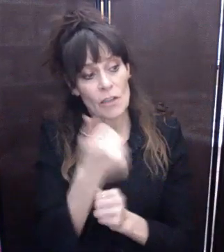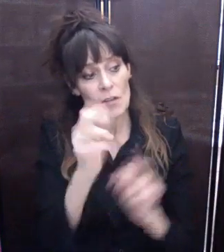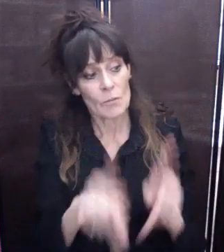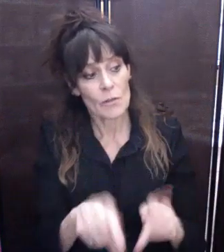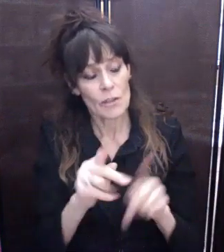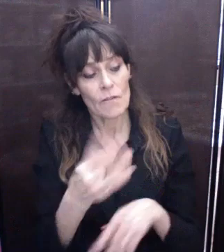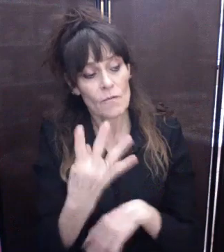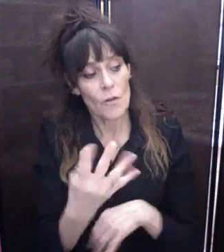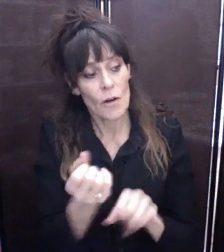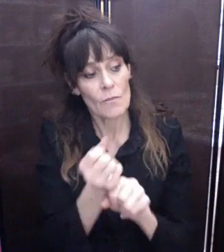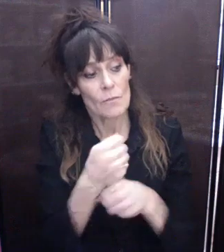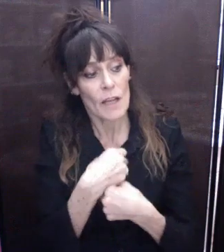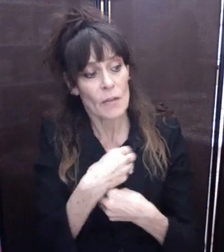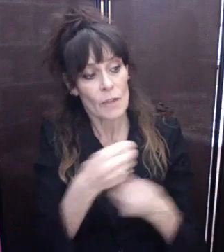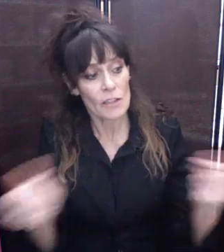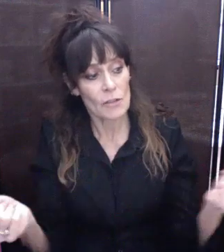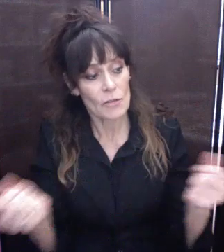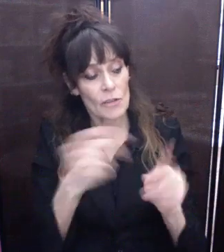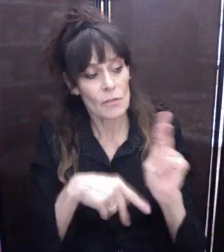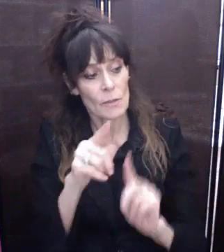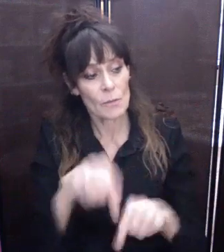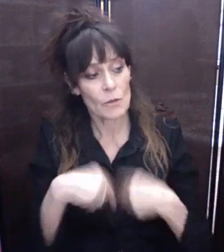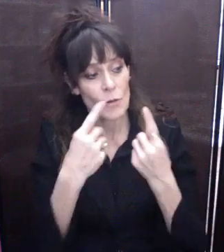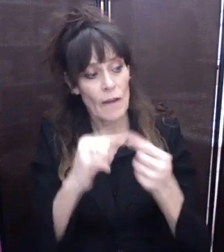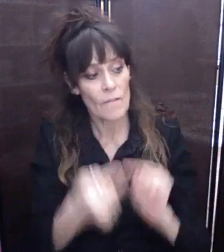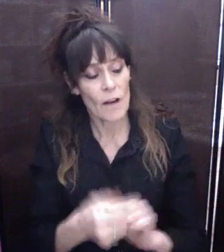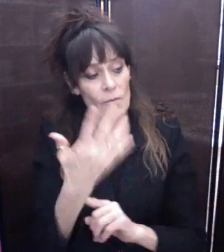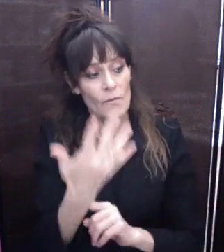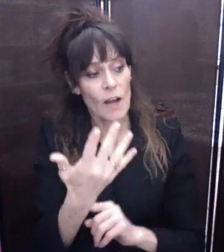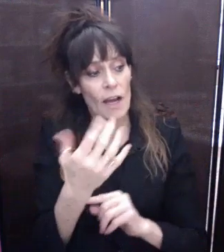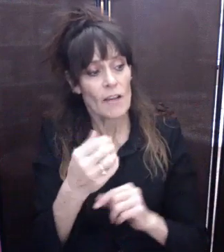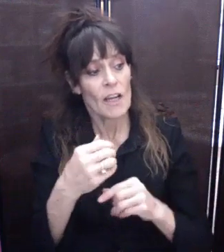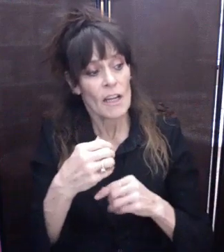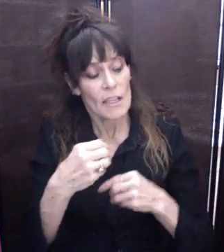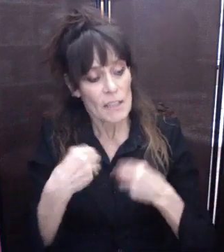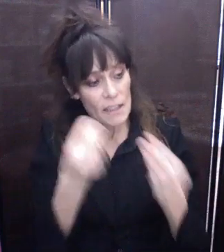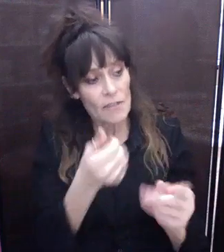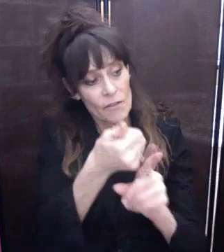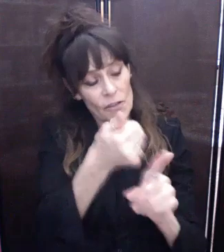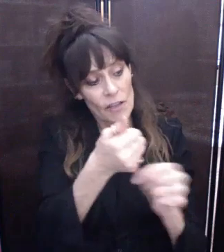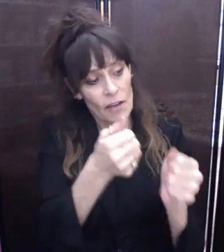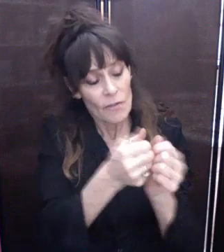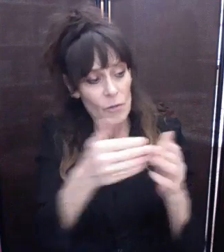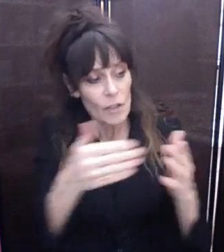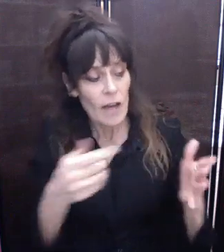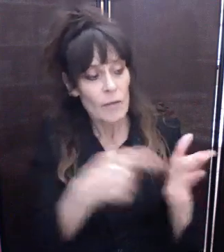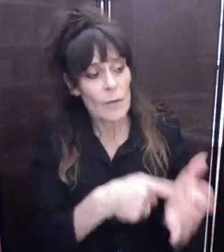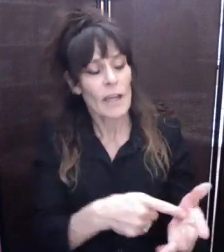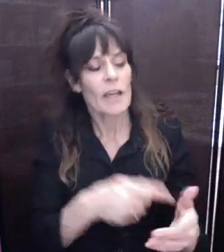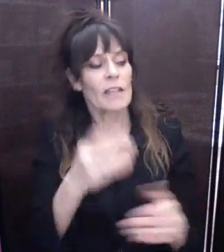make restitution to the people you've harmed. 5, give of yourself without stint. And 6, pray to whatever God you think